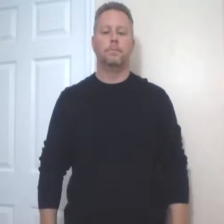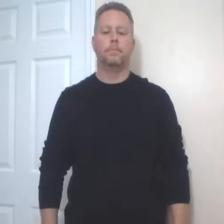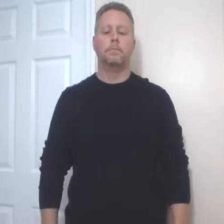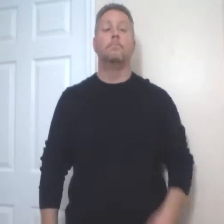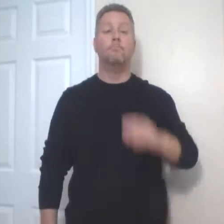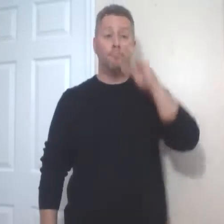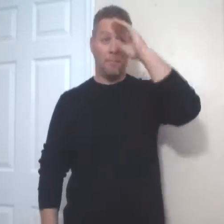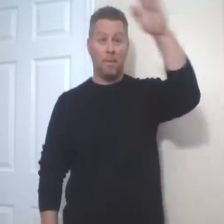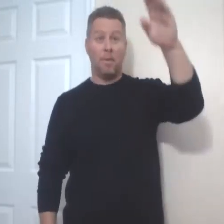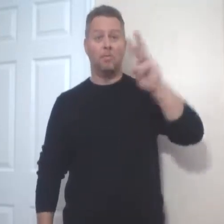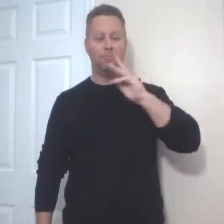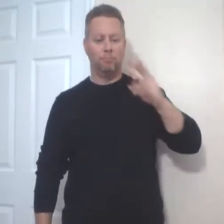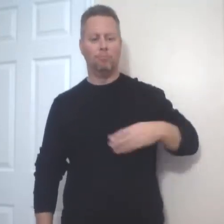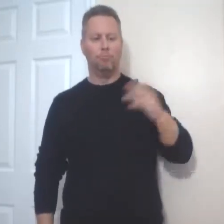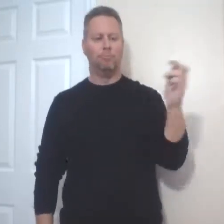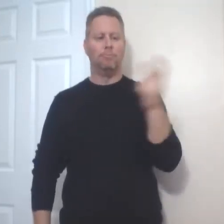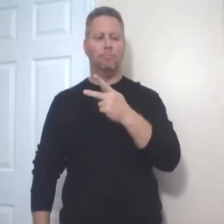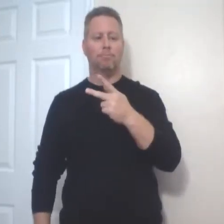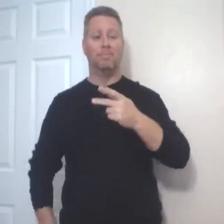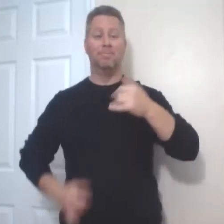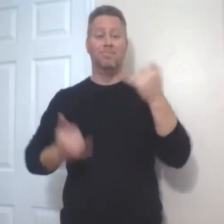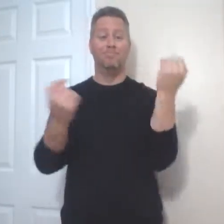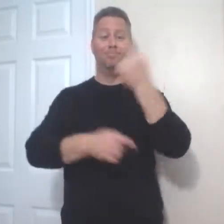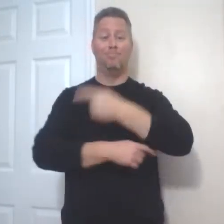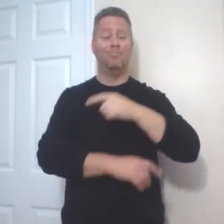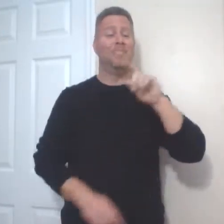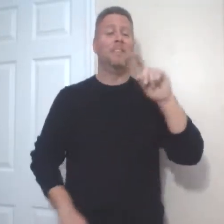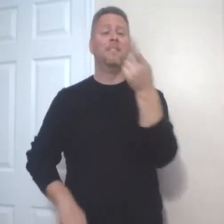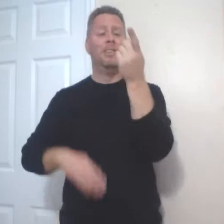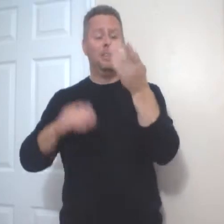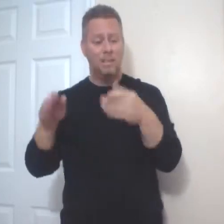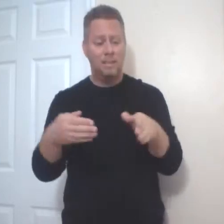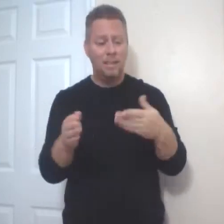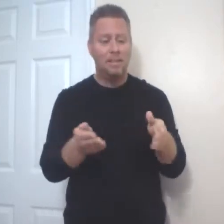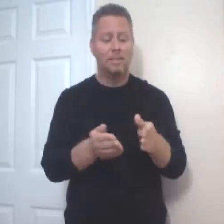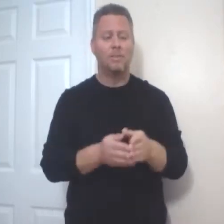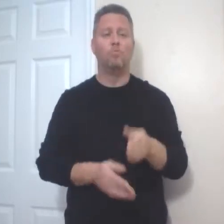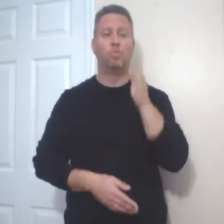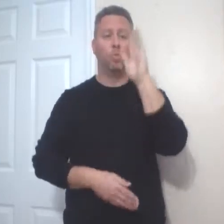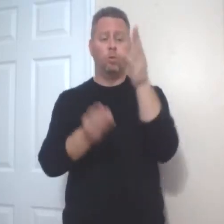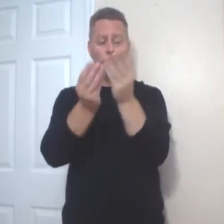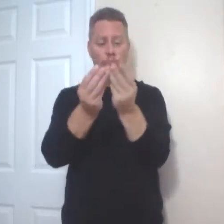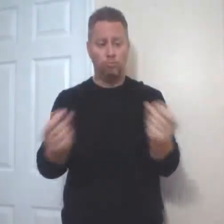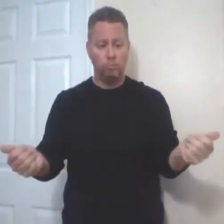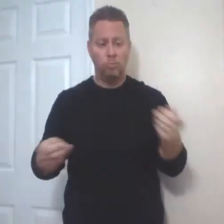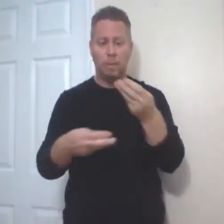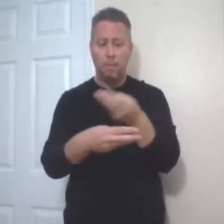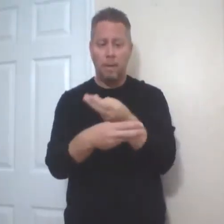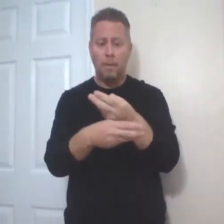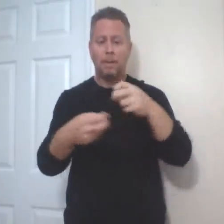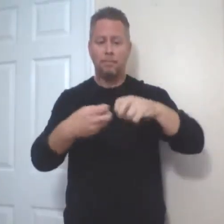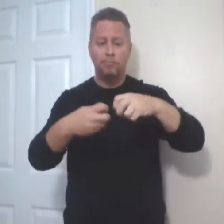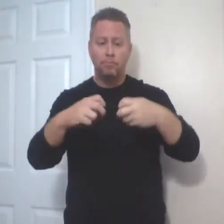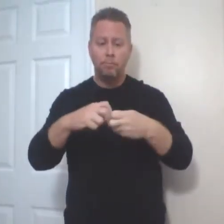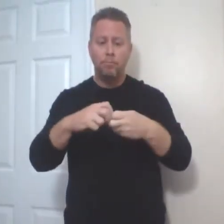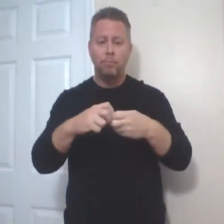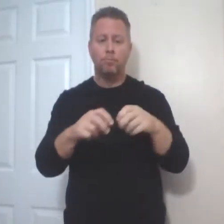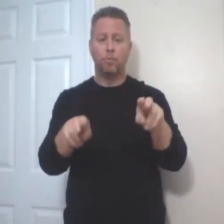Hey guys, welcome back. Today is the first lesson. We're going to be solving equations. We're going to solve by factoring, and then we're going to